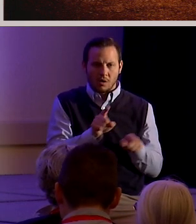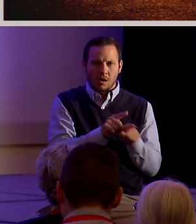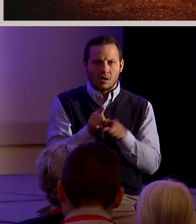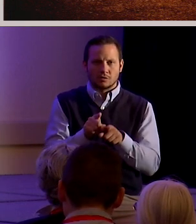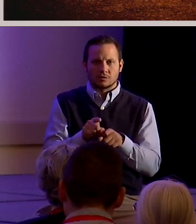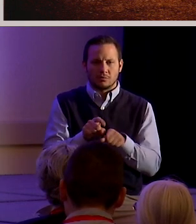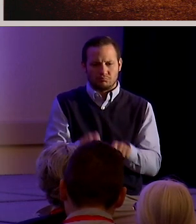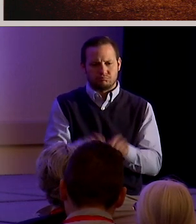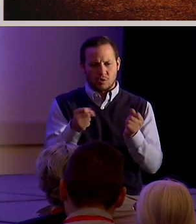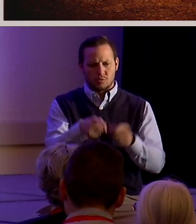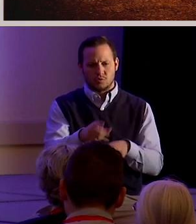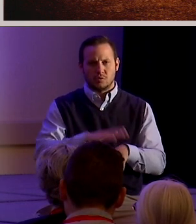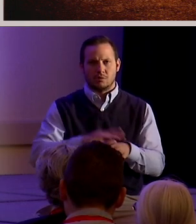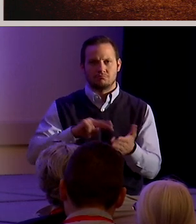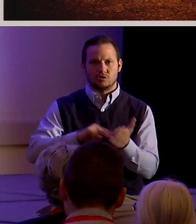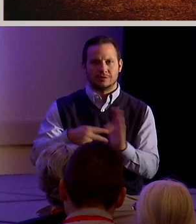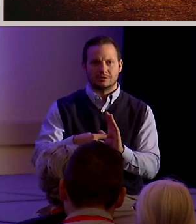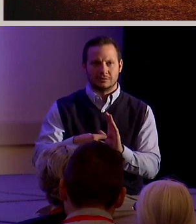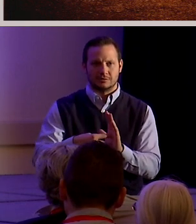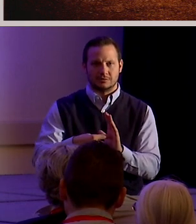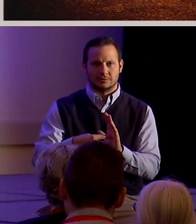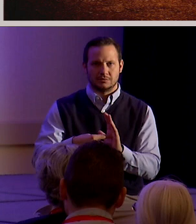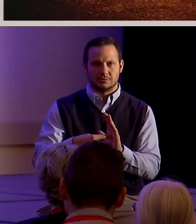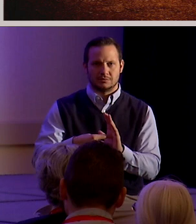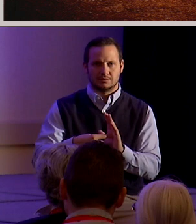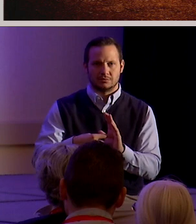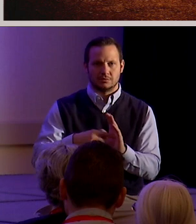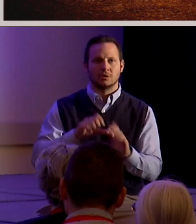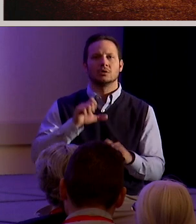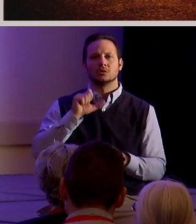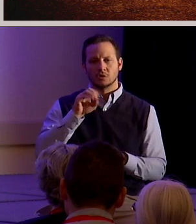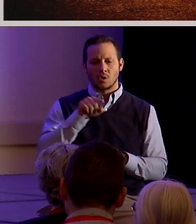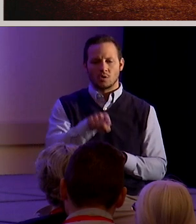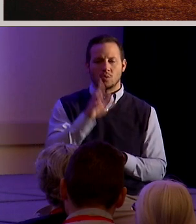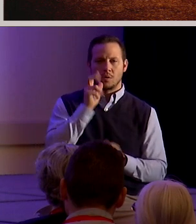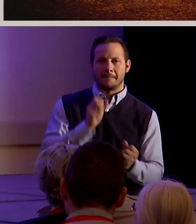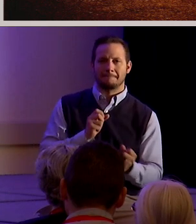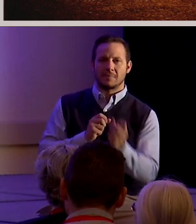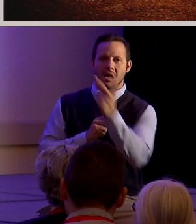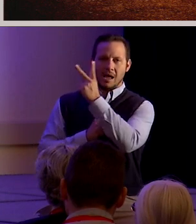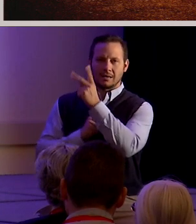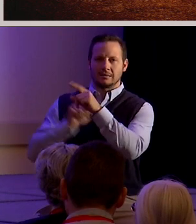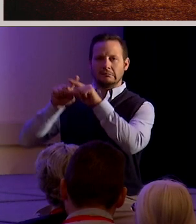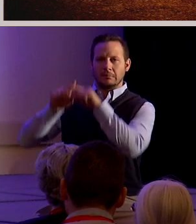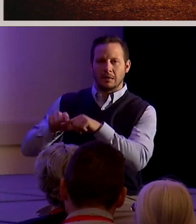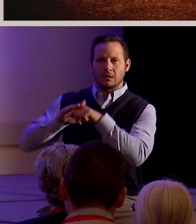made you broken on purpose so that you would go back to him and need him more.